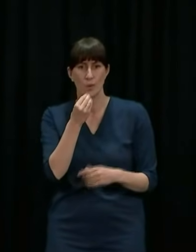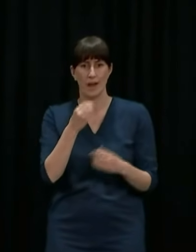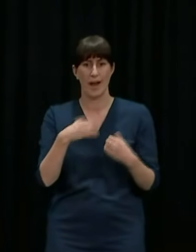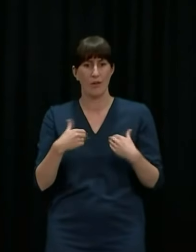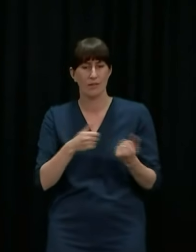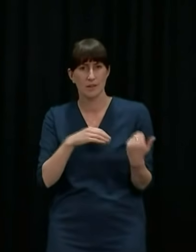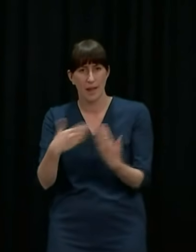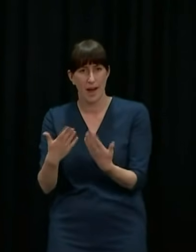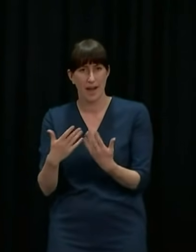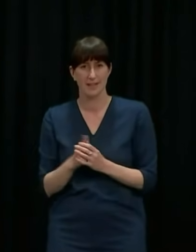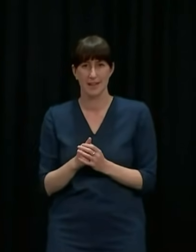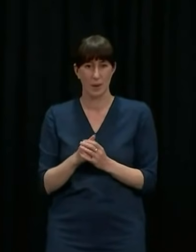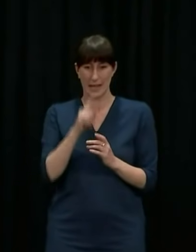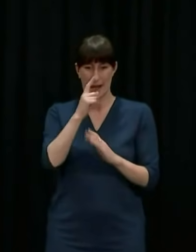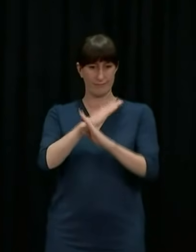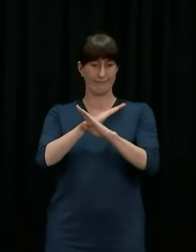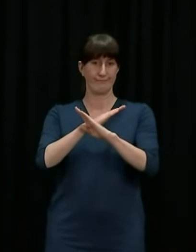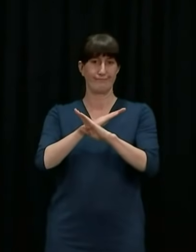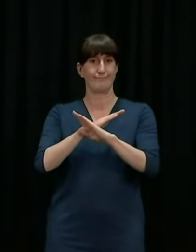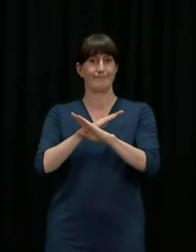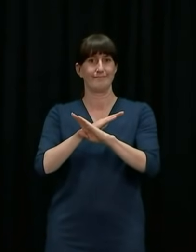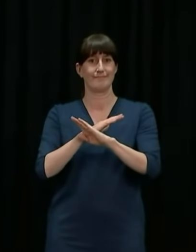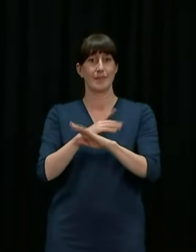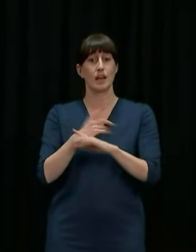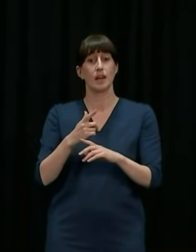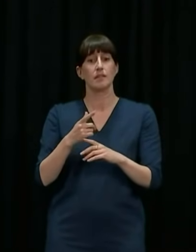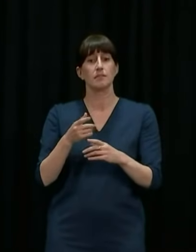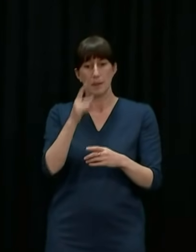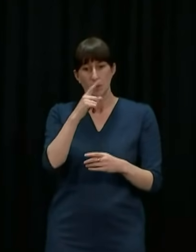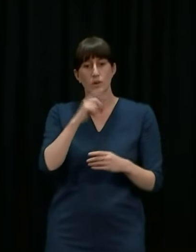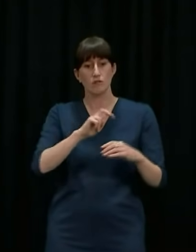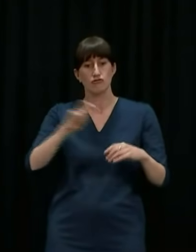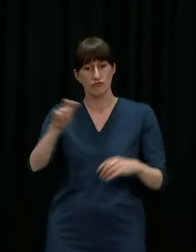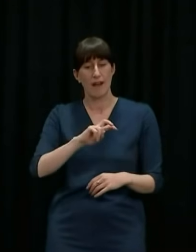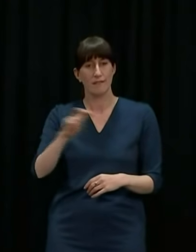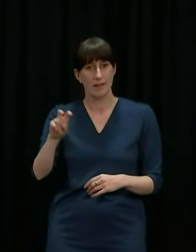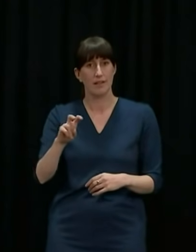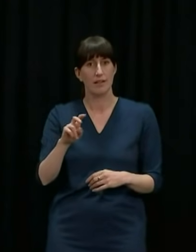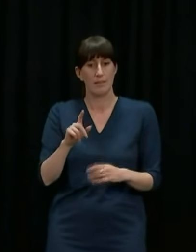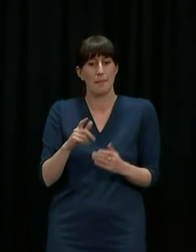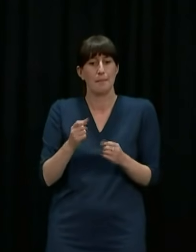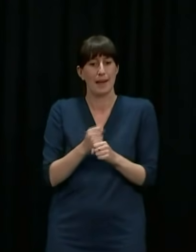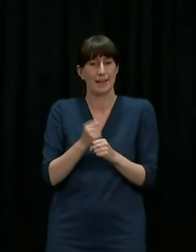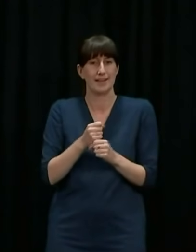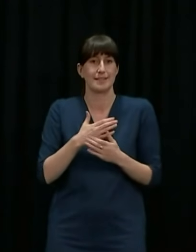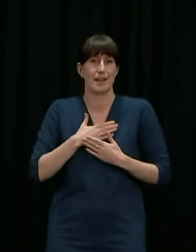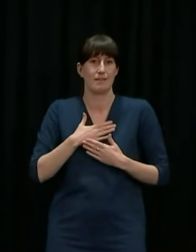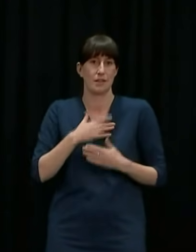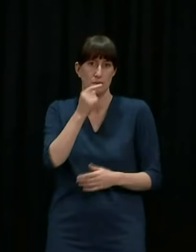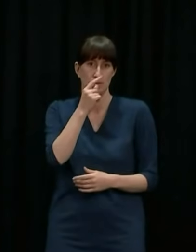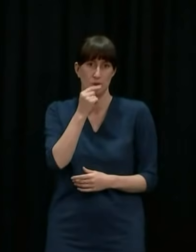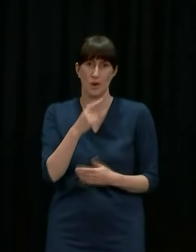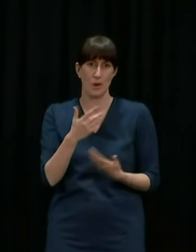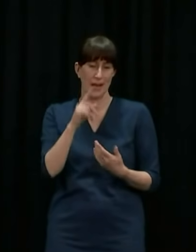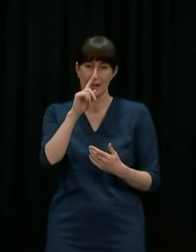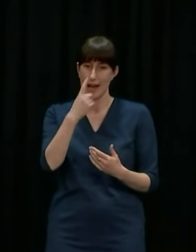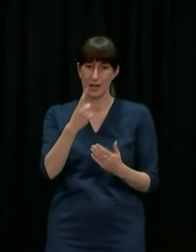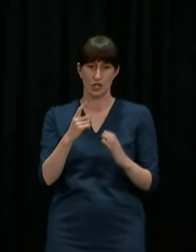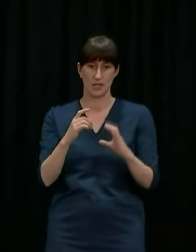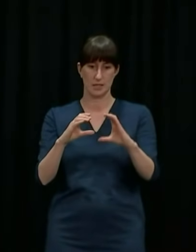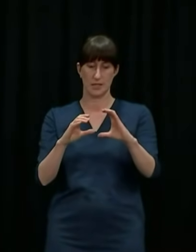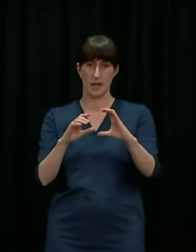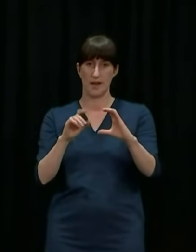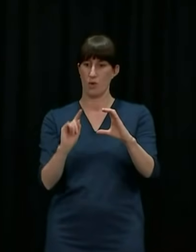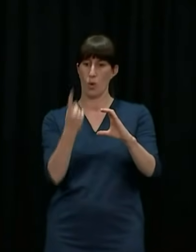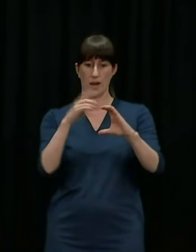we try and make sure the movement at the border is as safe as possible. We're always looking at how we can continue to strengthen that, but it isn't feasible just to isolate Auckland